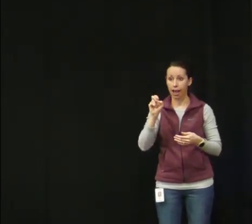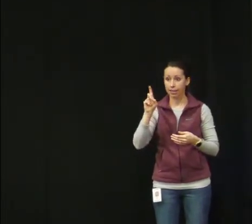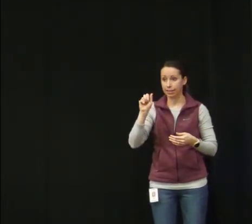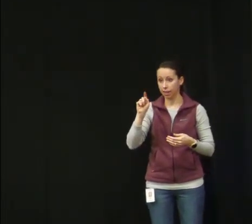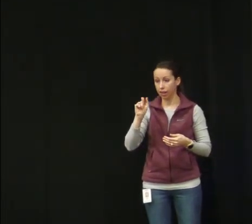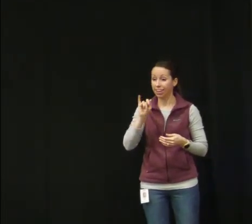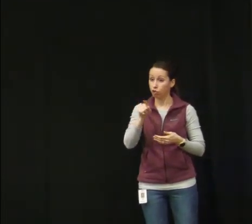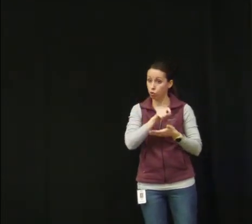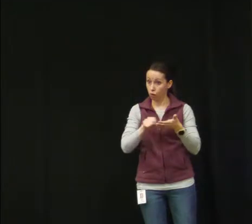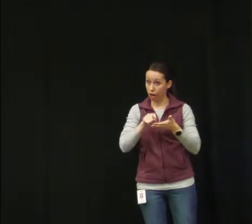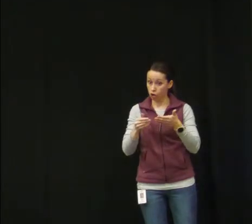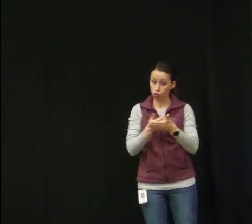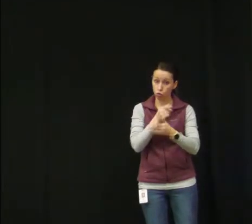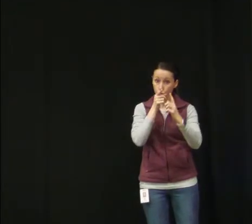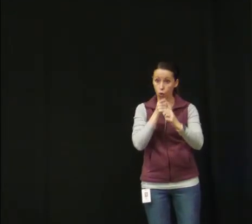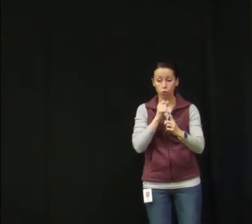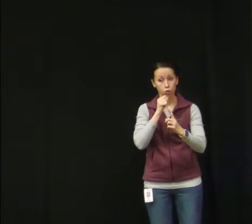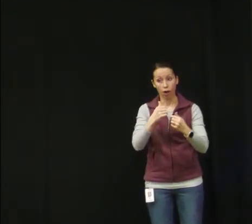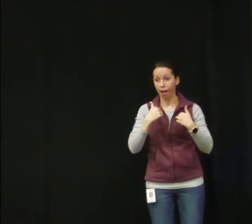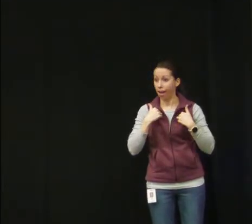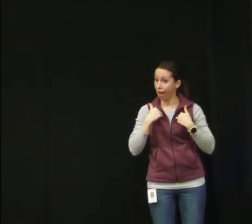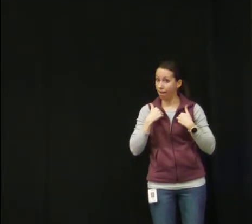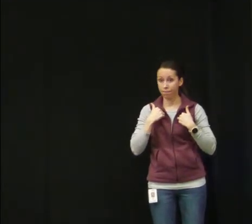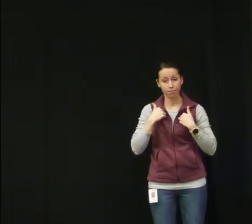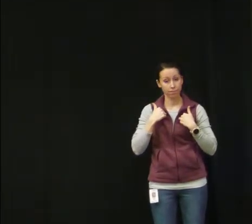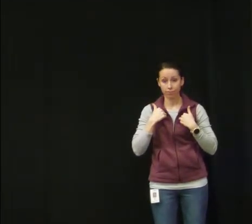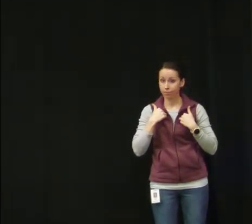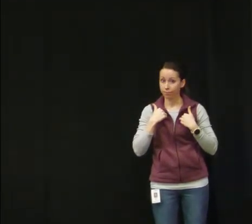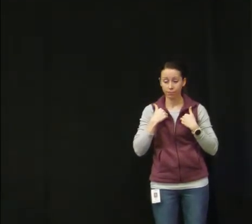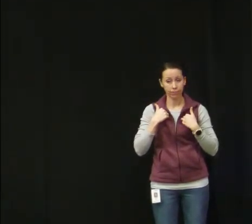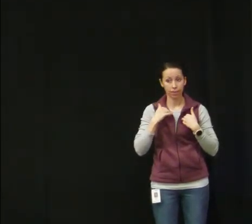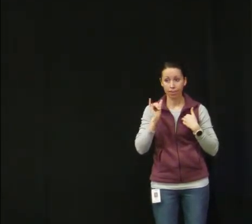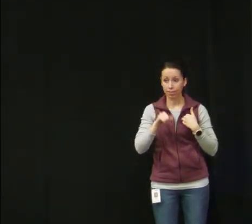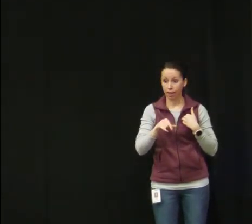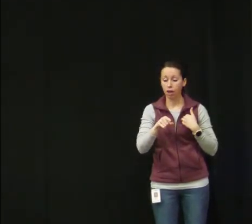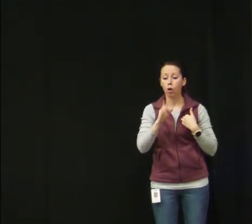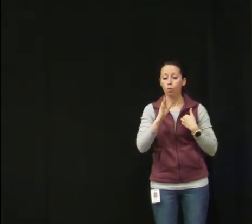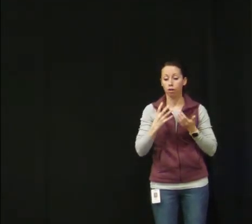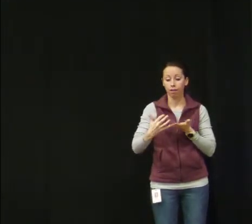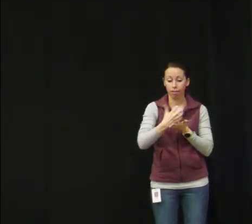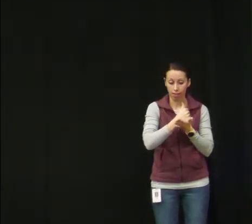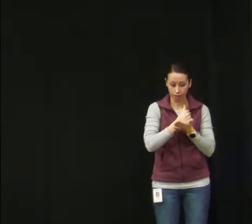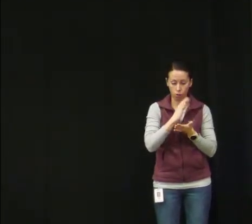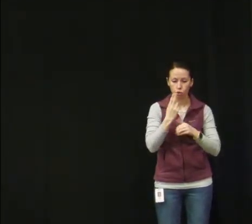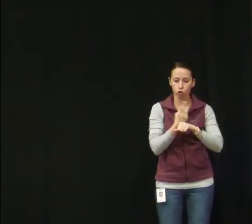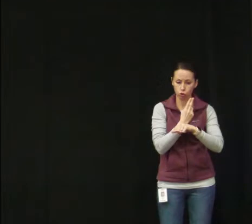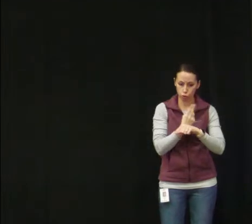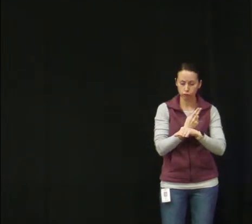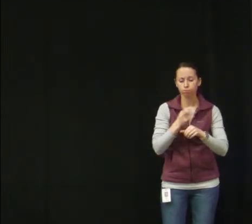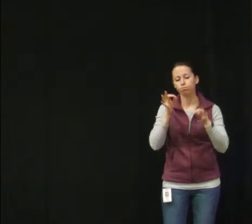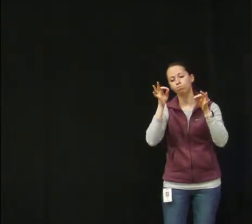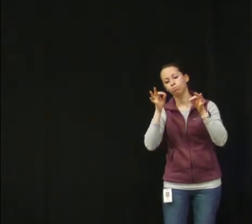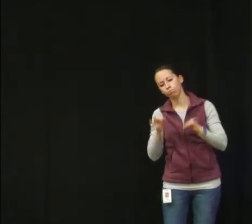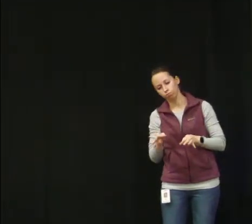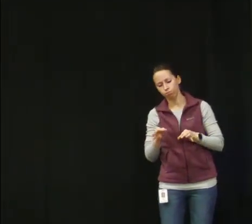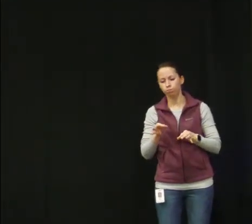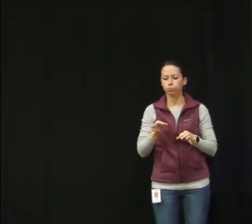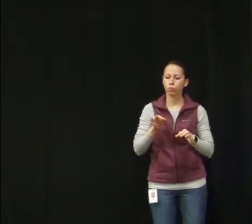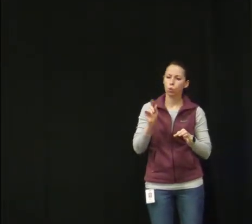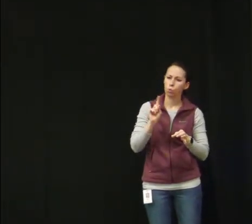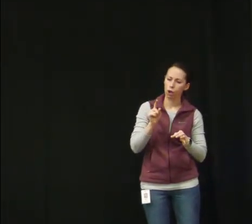if you're writing a new goal and you don't have baseline data for it, you're going to collect that and use that to determine where they're